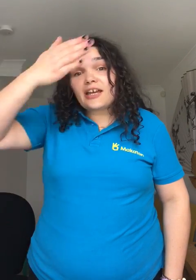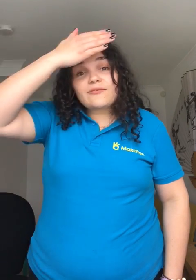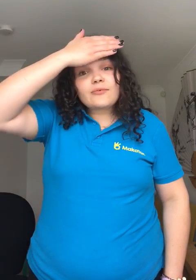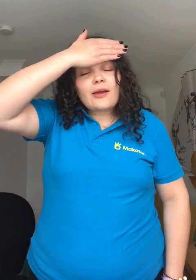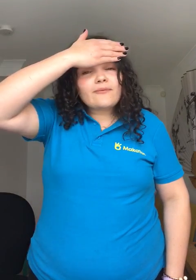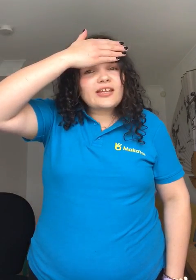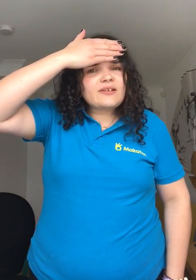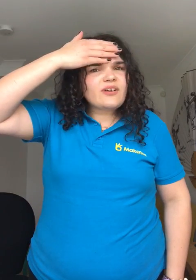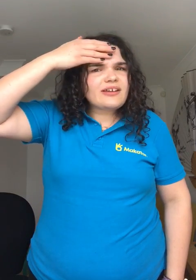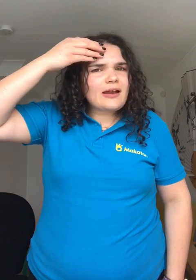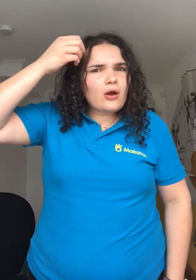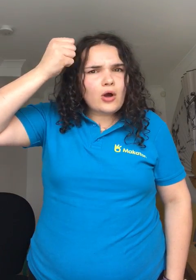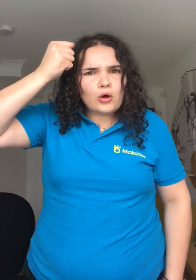have, I'm feeling very hot.